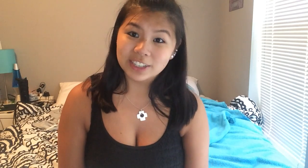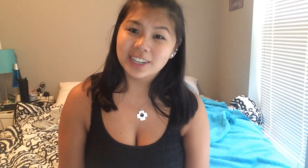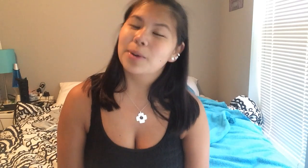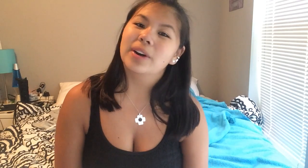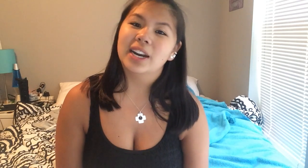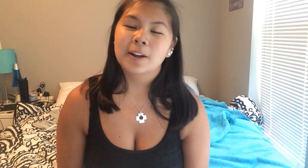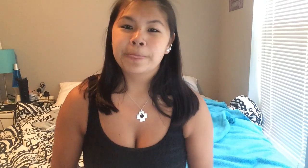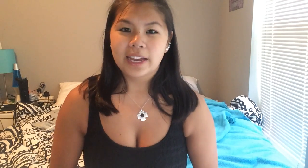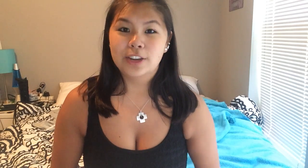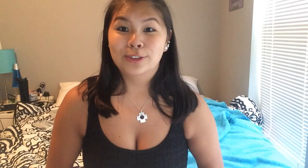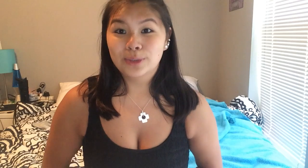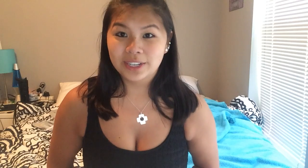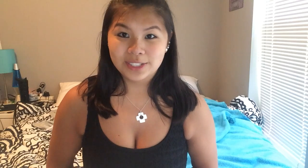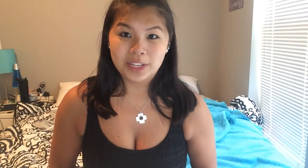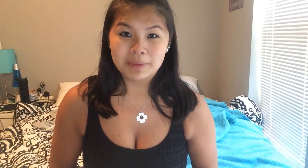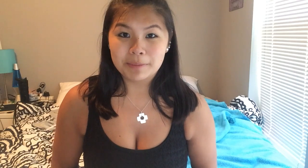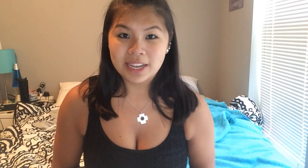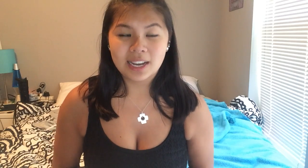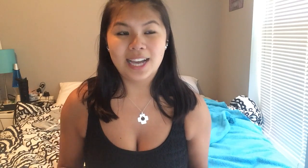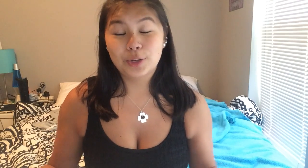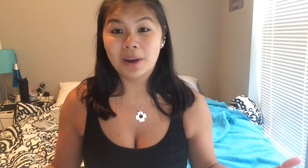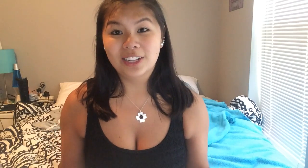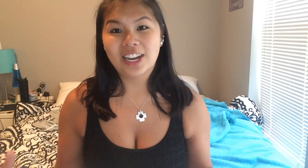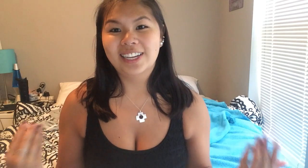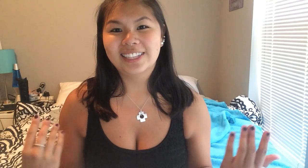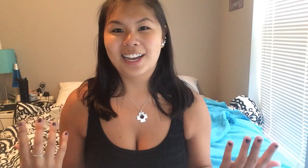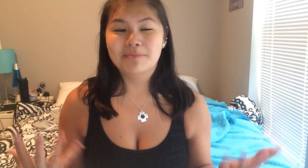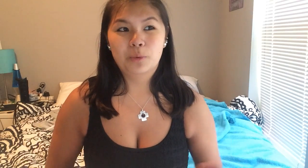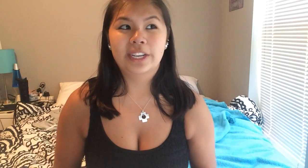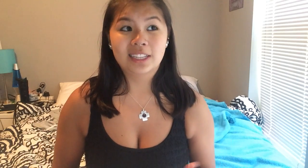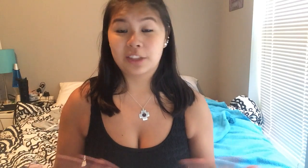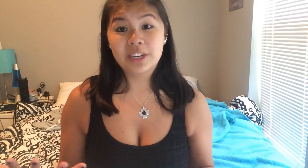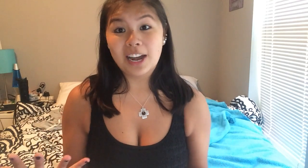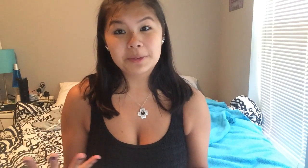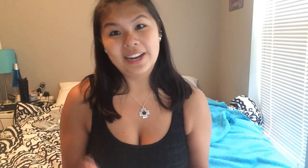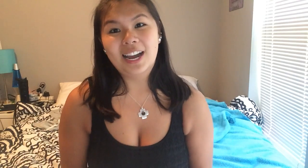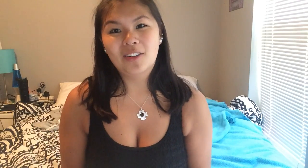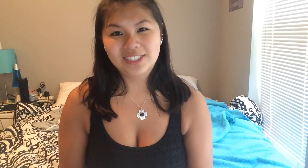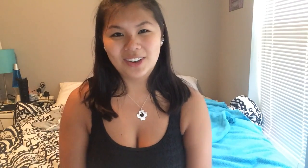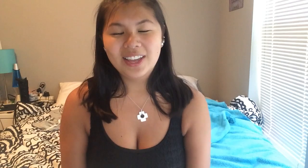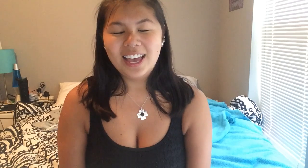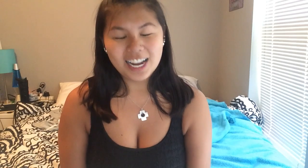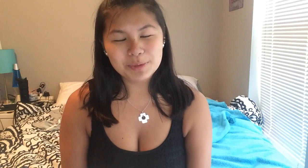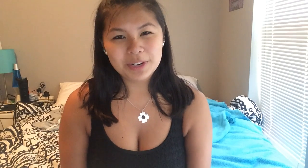cover or any other tutorials you'd like me to make. I do apologize. I'm working like 3 jobs right now, and so it has been pretty